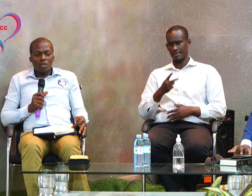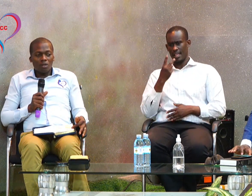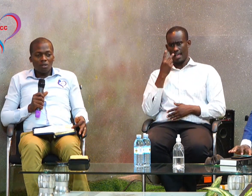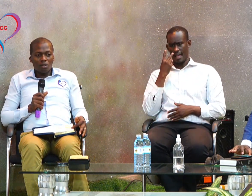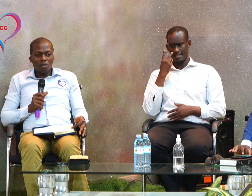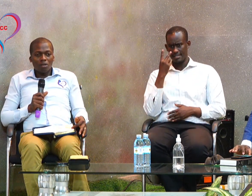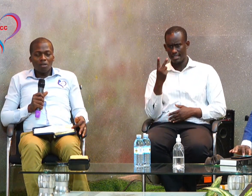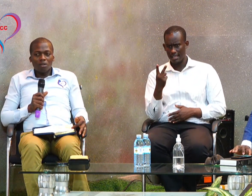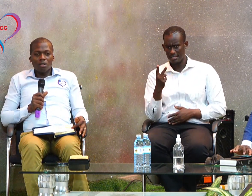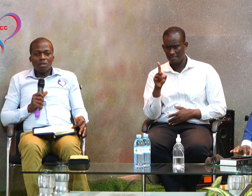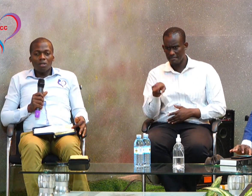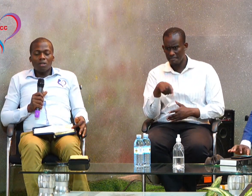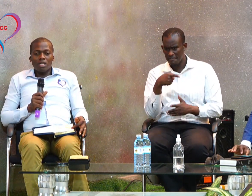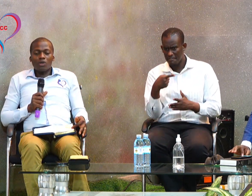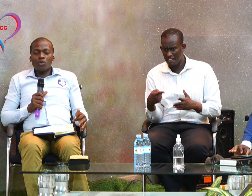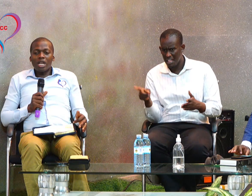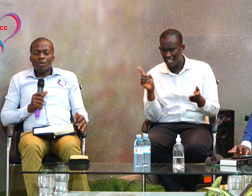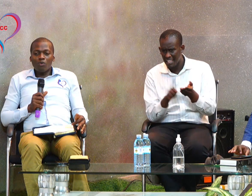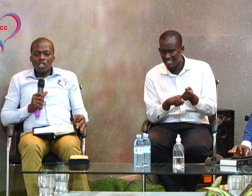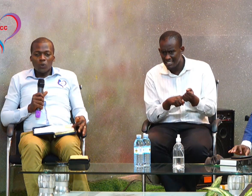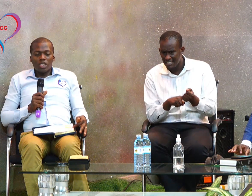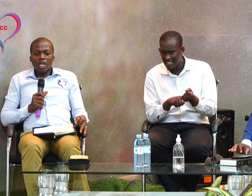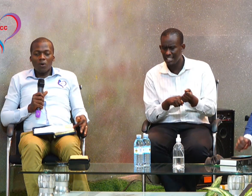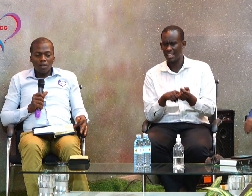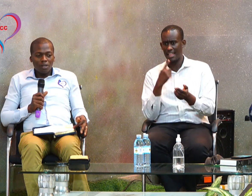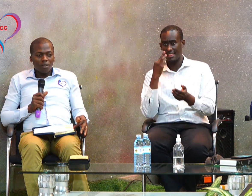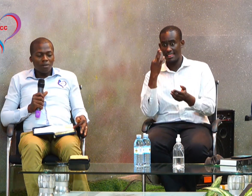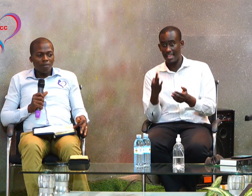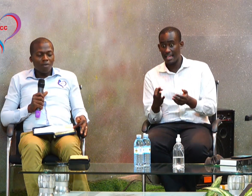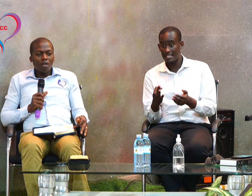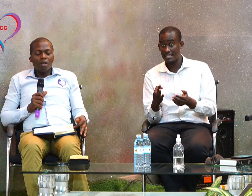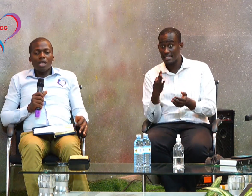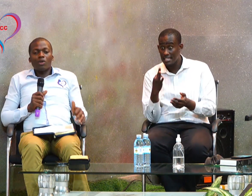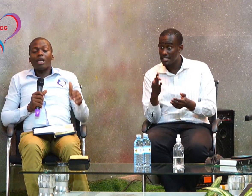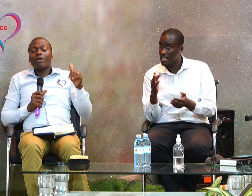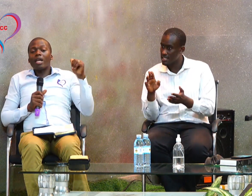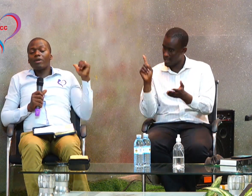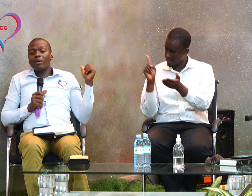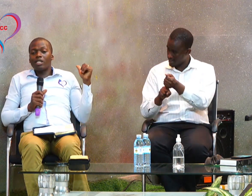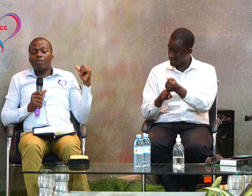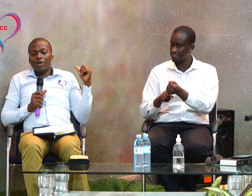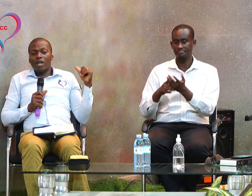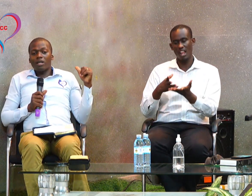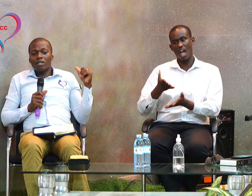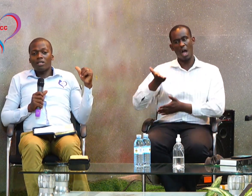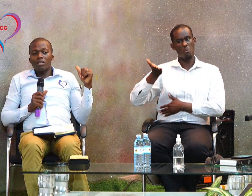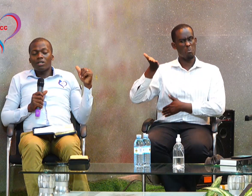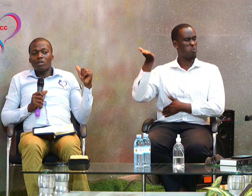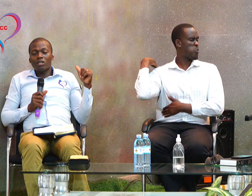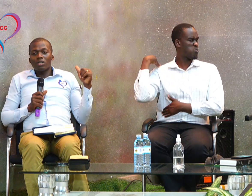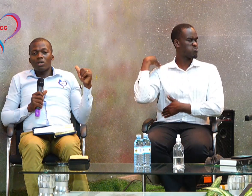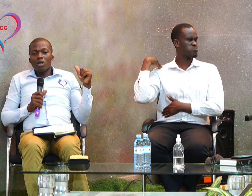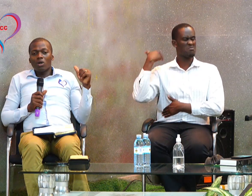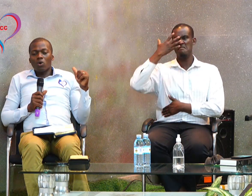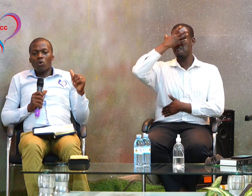okutuukako. And I look at the things that I have achieved. Nentunulira n'ebyo byentuuseeko. And I put them behind me. Ebyo n'embyerabira ebiri emabega. So that I can